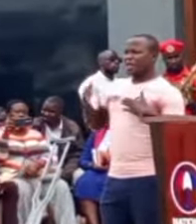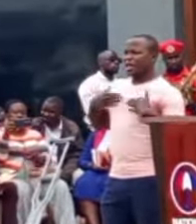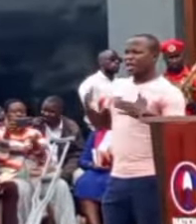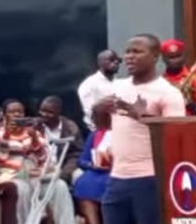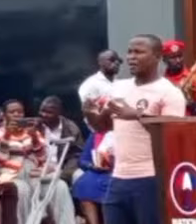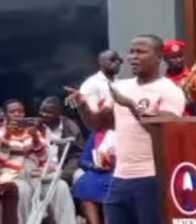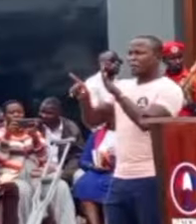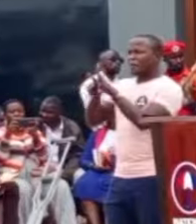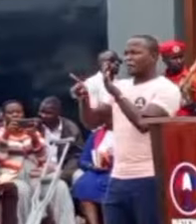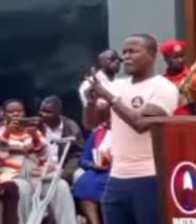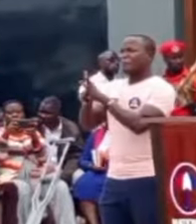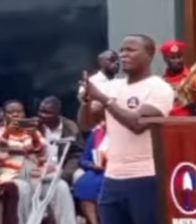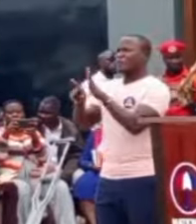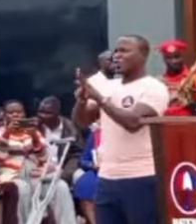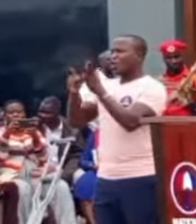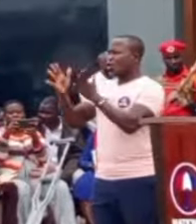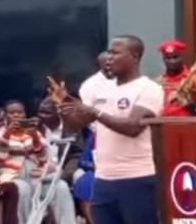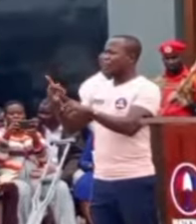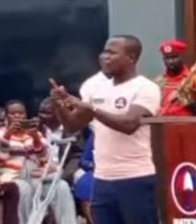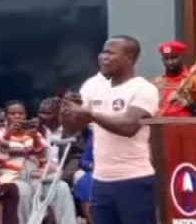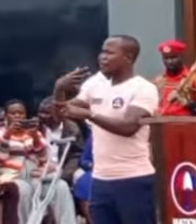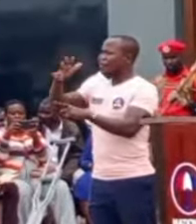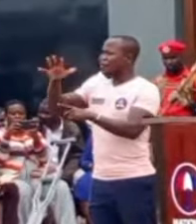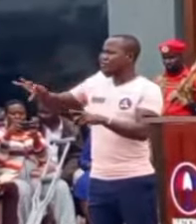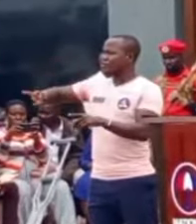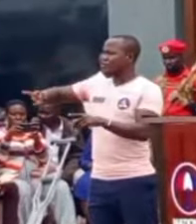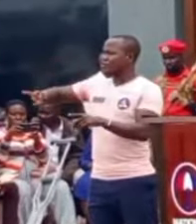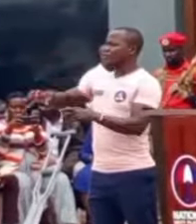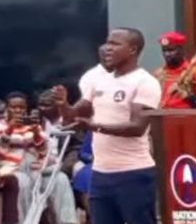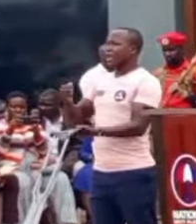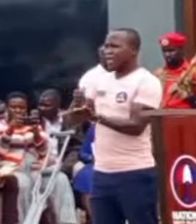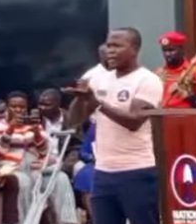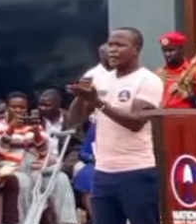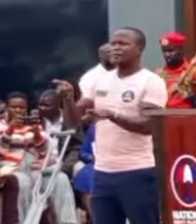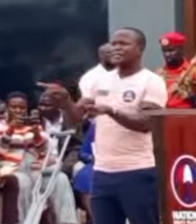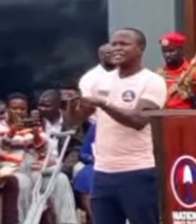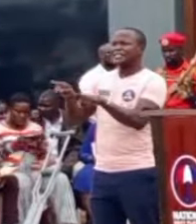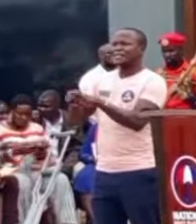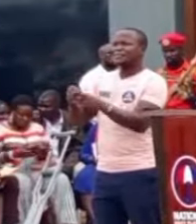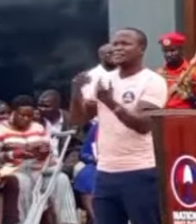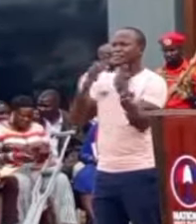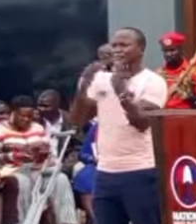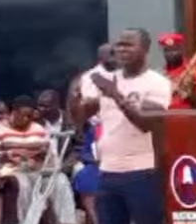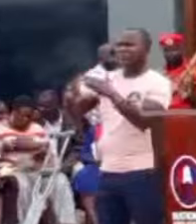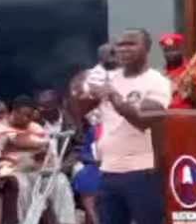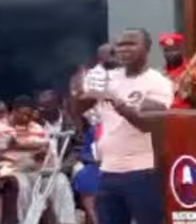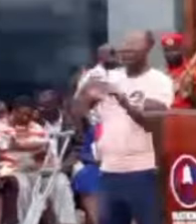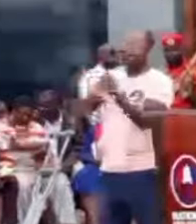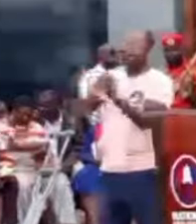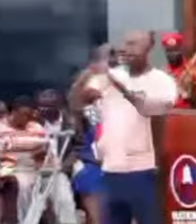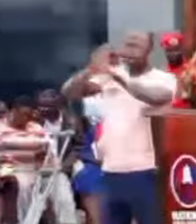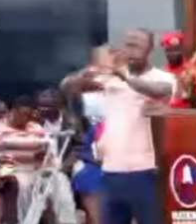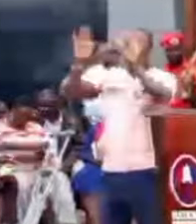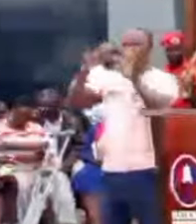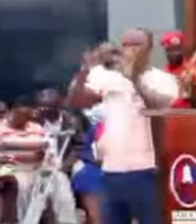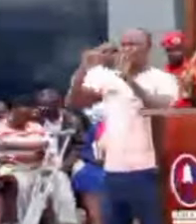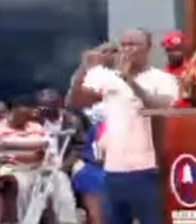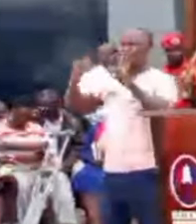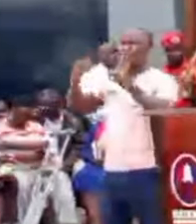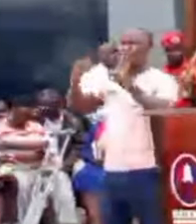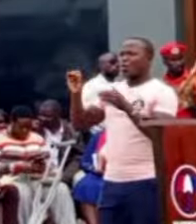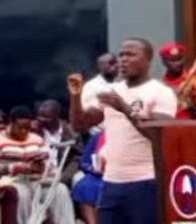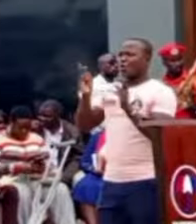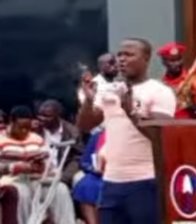lawyers from all over the region, have shown up. I hope that creates even more awareness for the ordinary people who